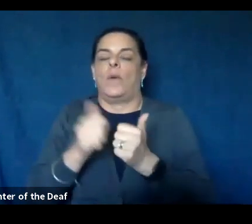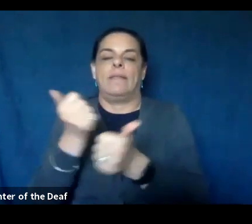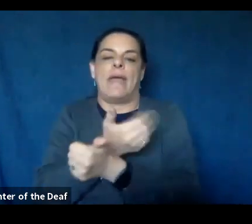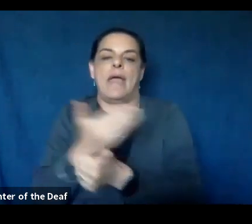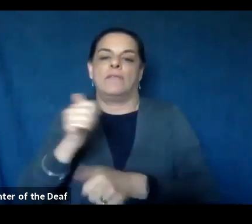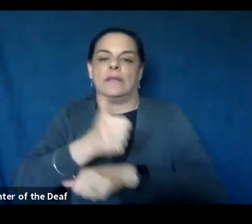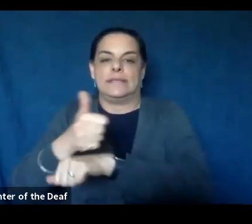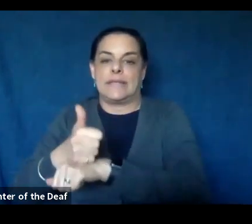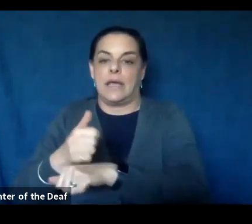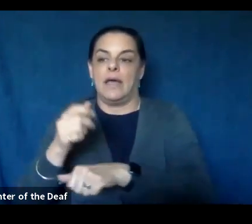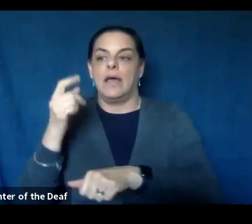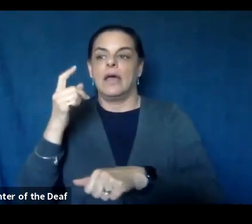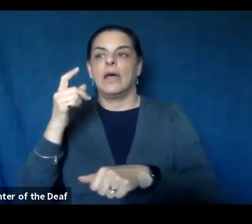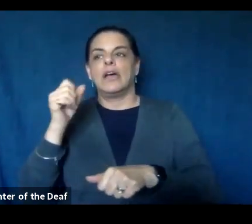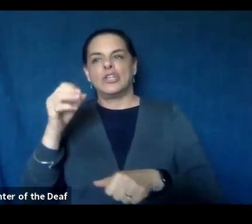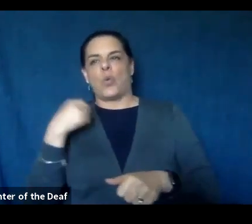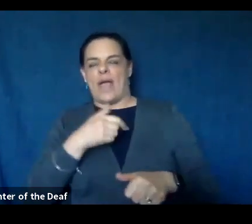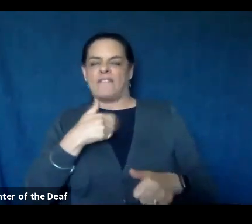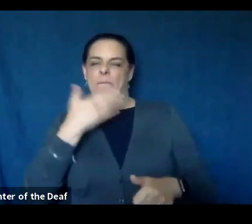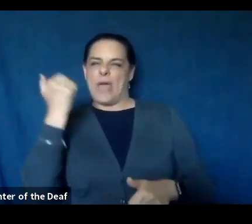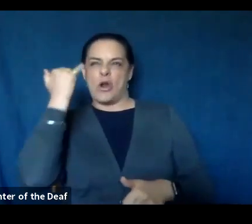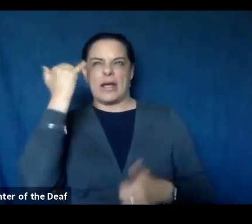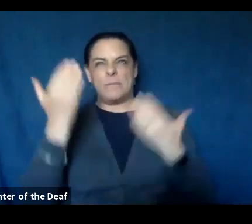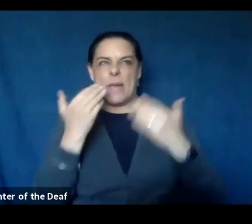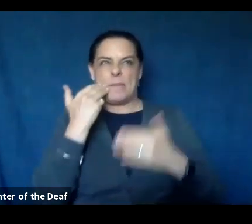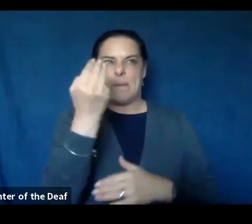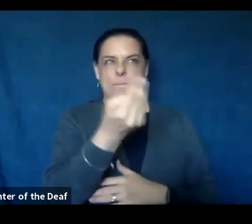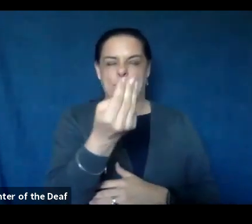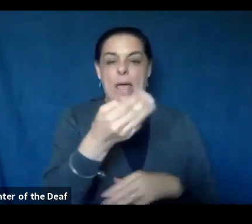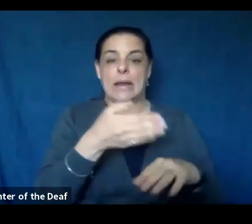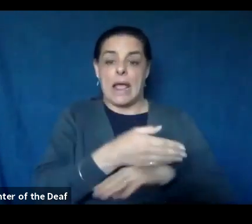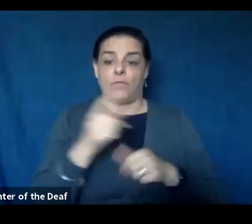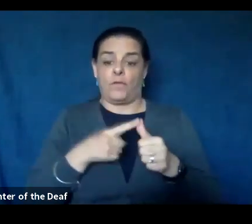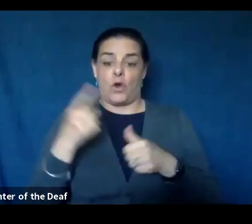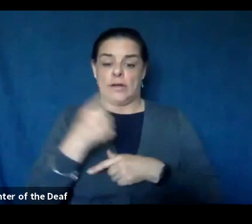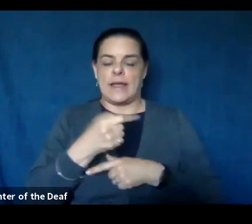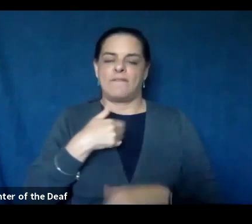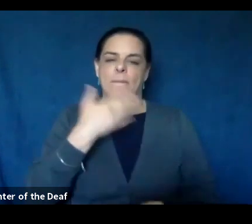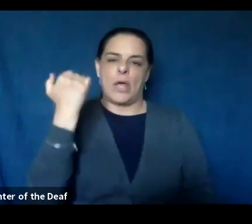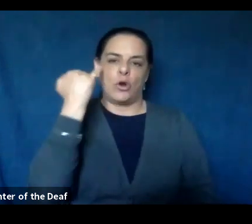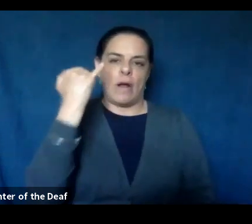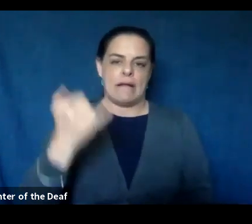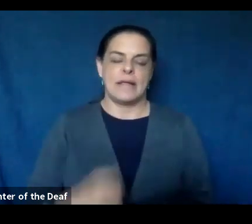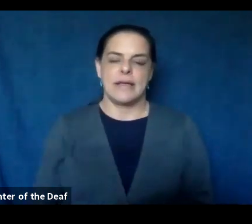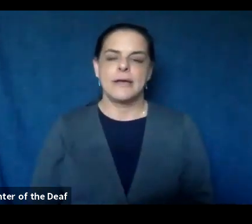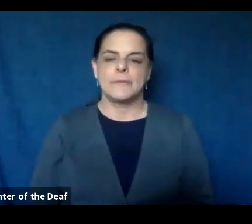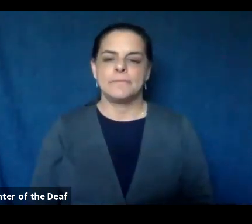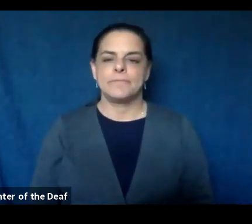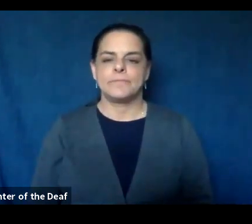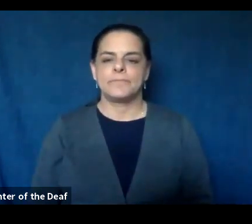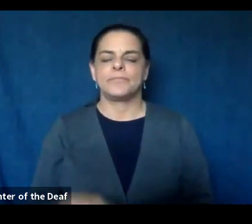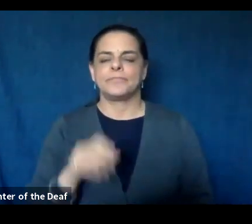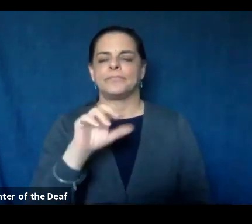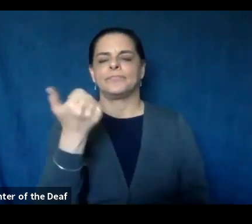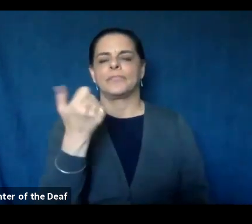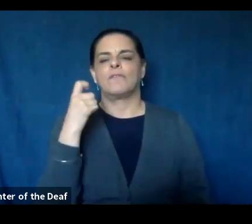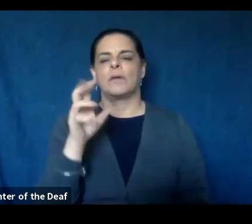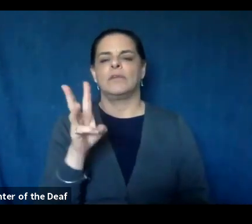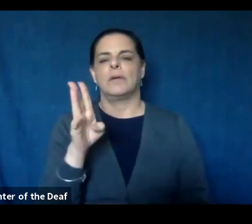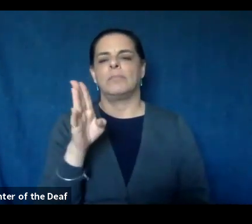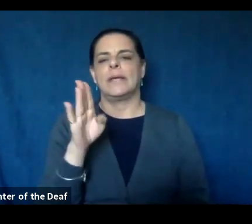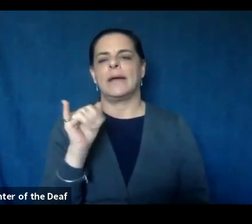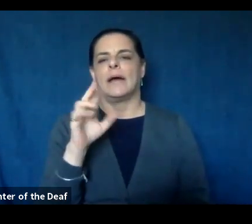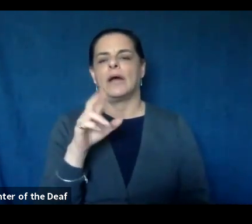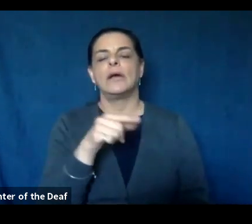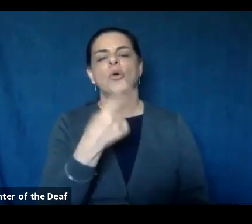have to be able to have a better idea. I think probably Monday after the first day, we'll have a better idea of what that looks like. Another question from WBIR.